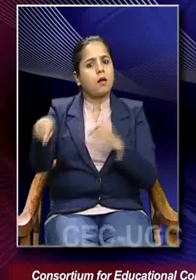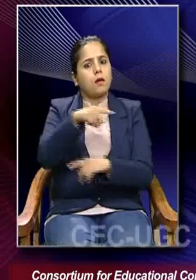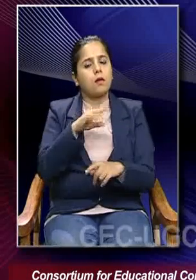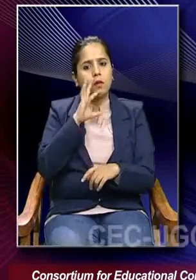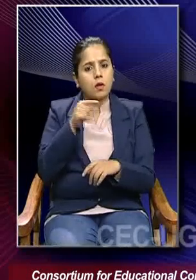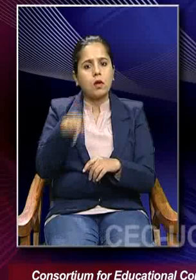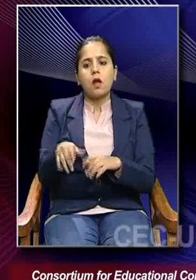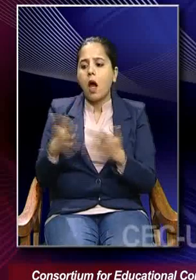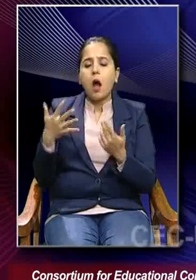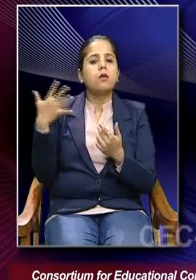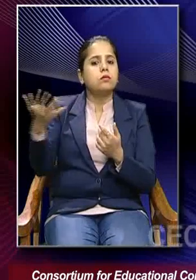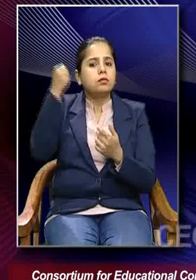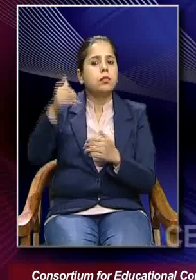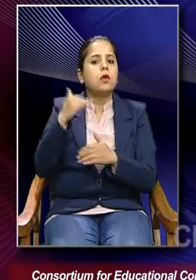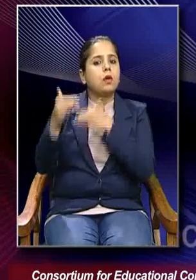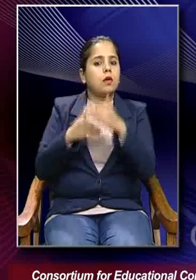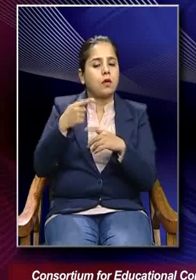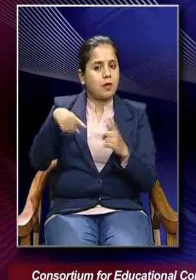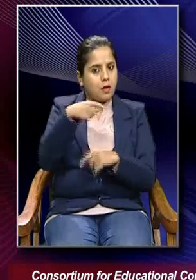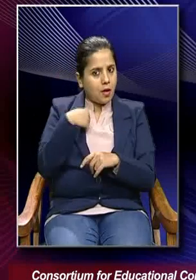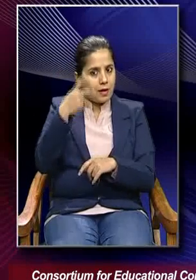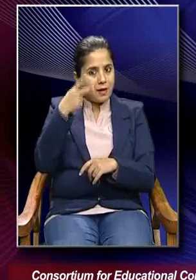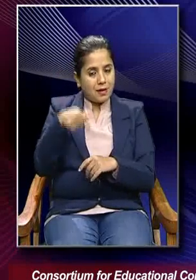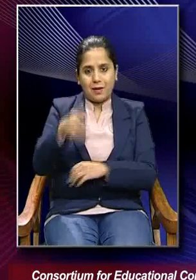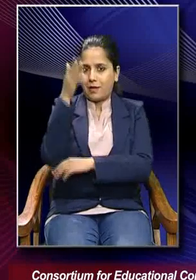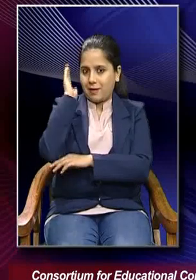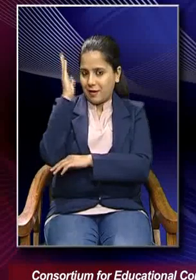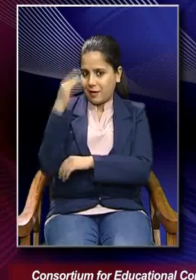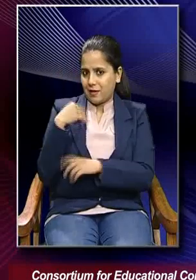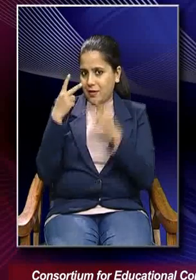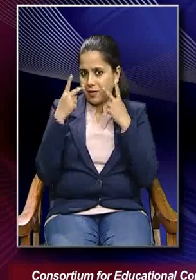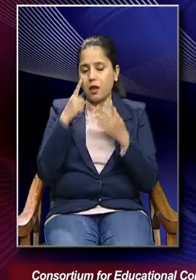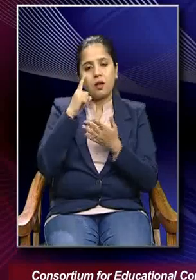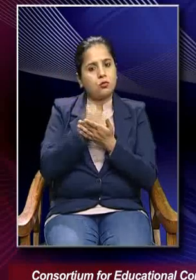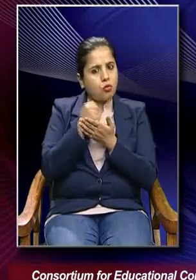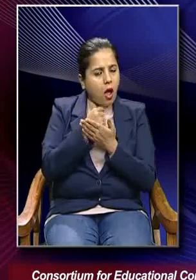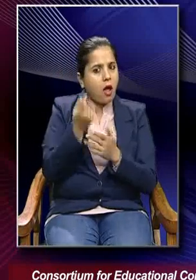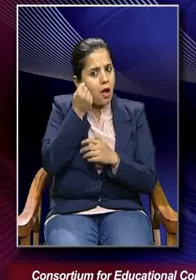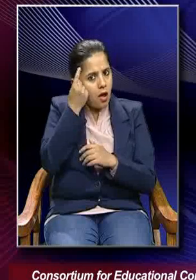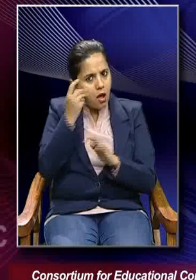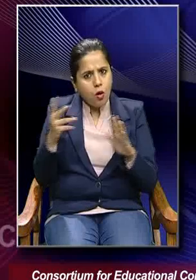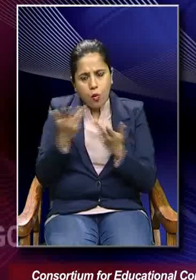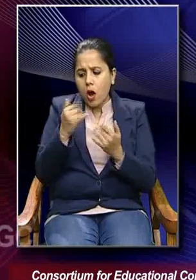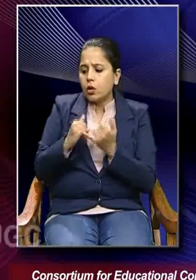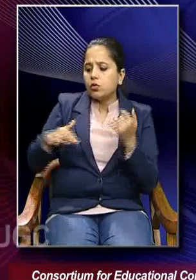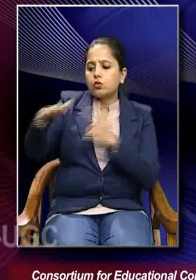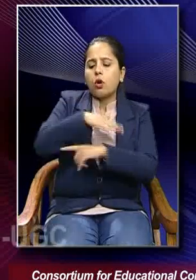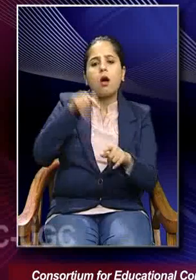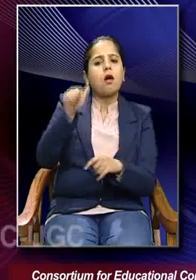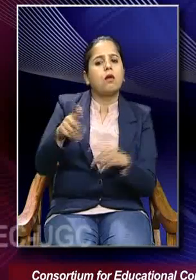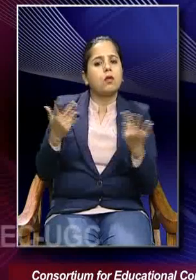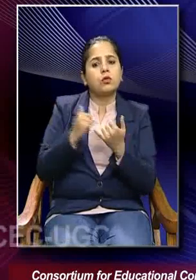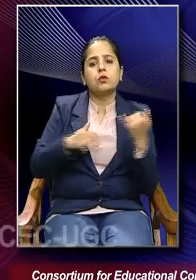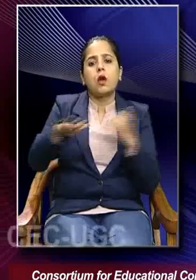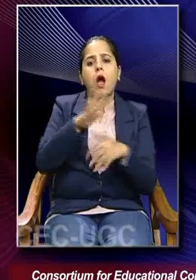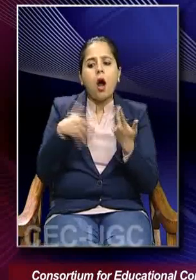of capitalism. So, we see in this lecture, try to understand what is sociology, how